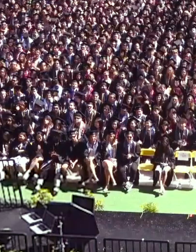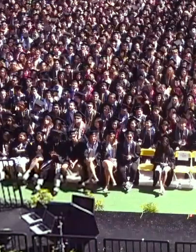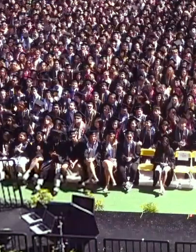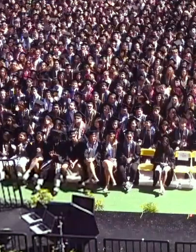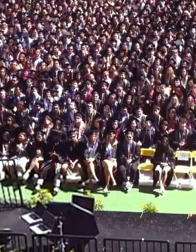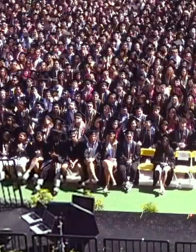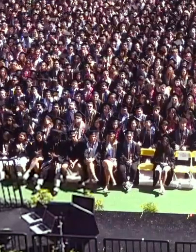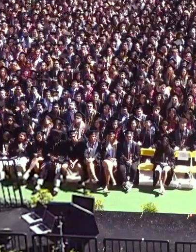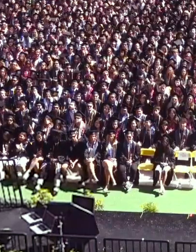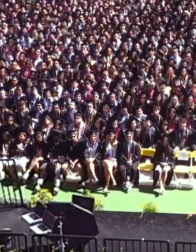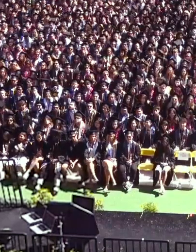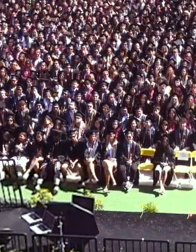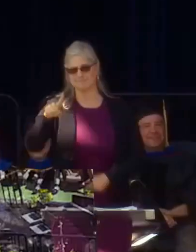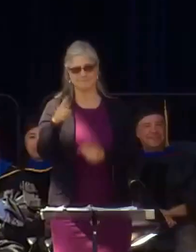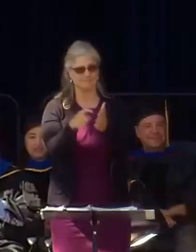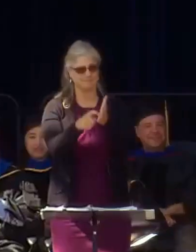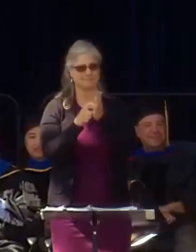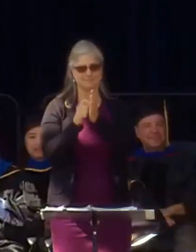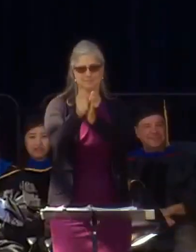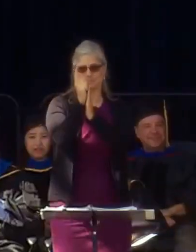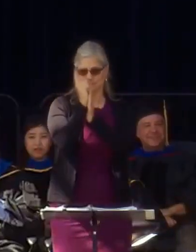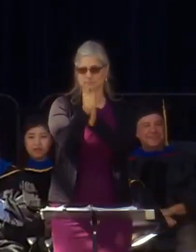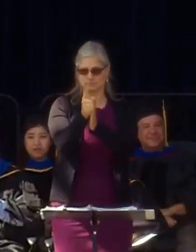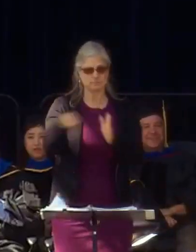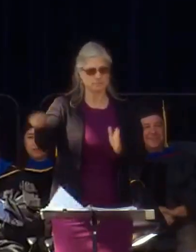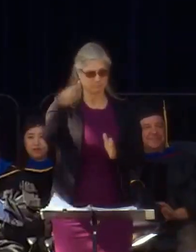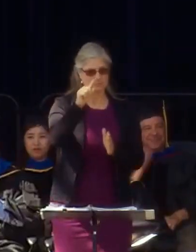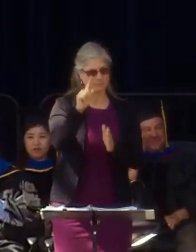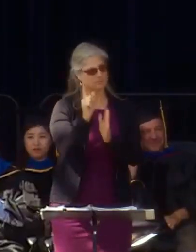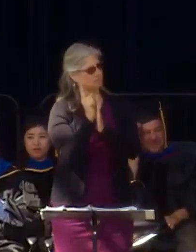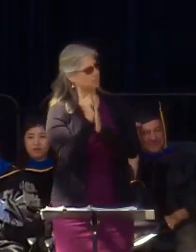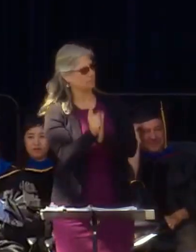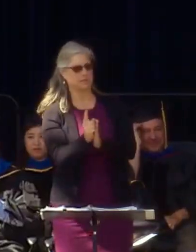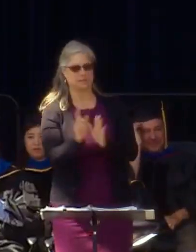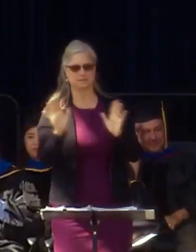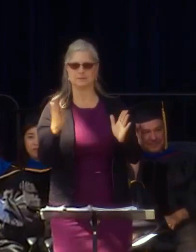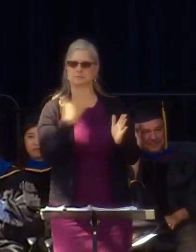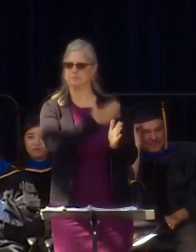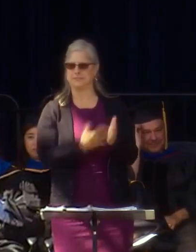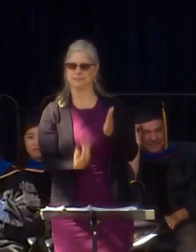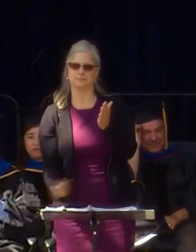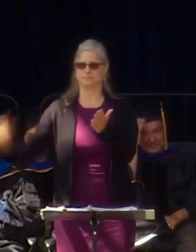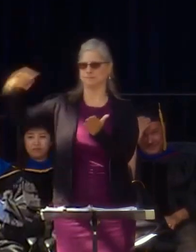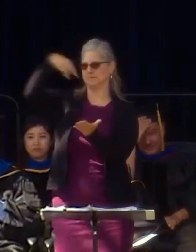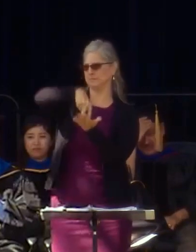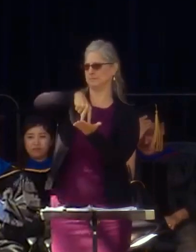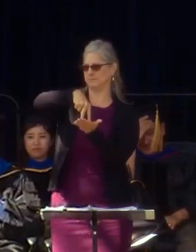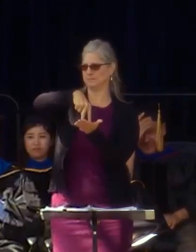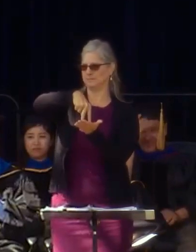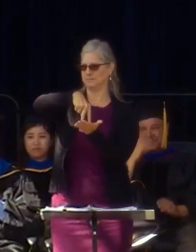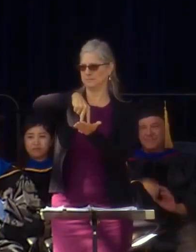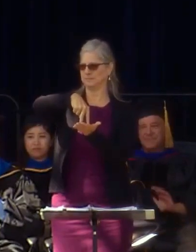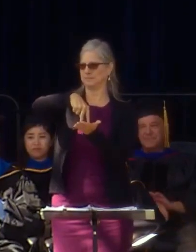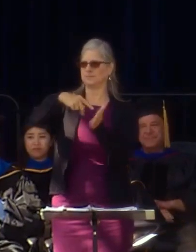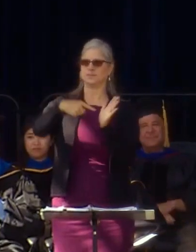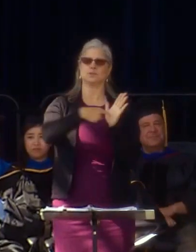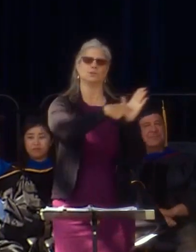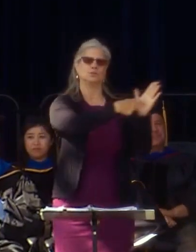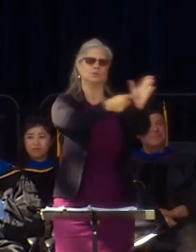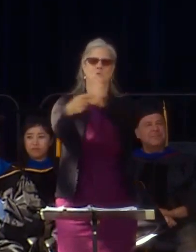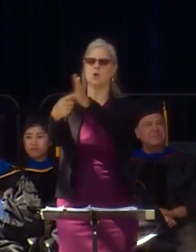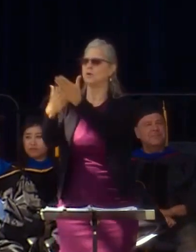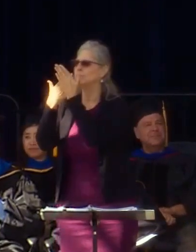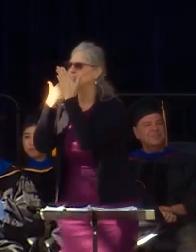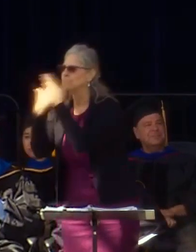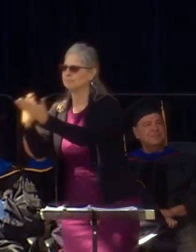Would you all please take a minute, actually graduates, for just a moment, may we all stand up, and show gratitude